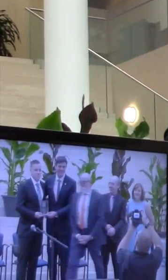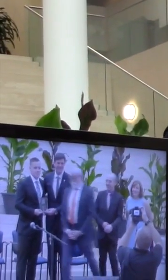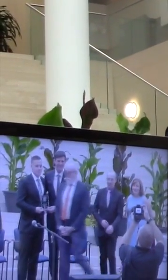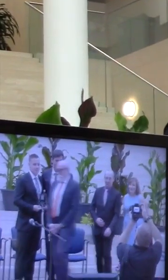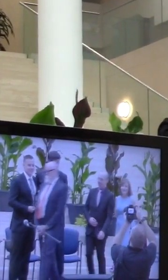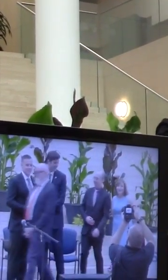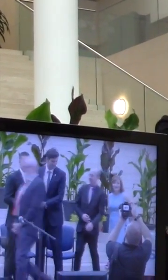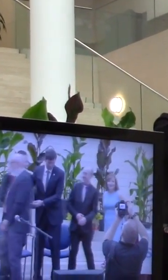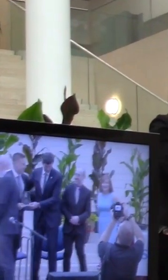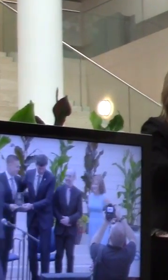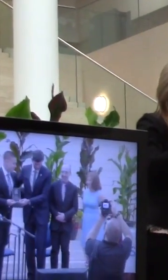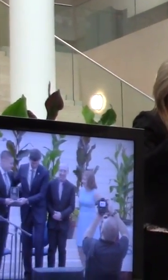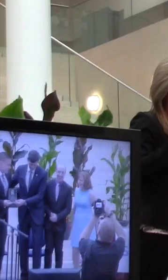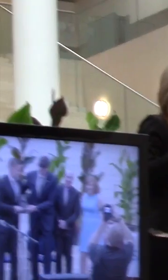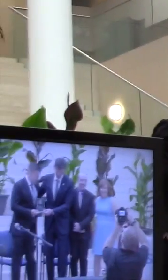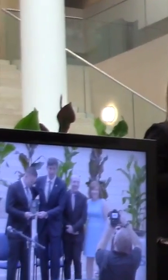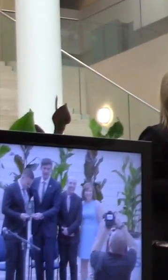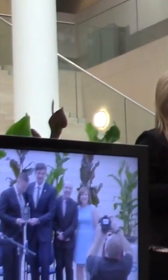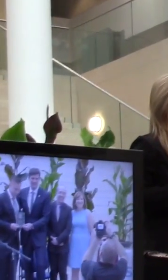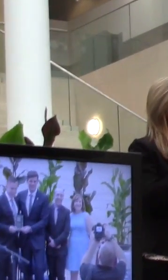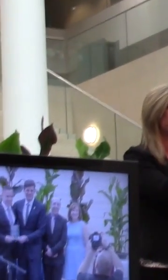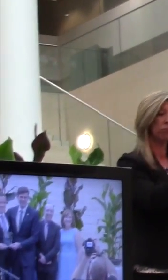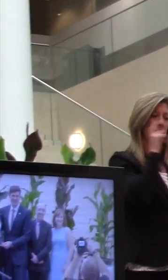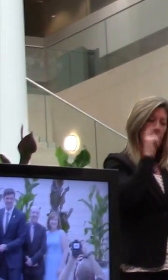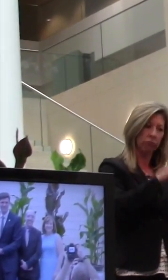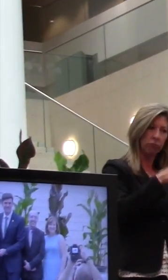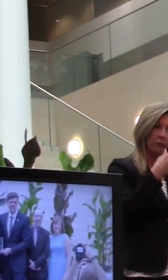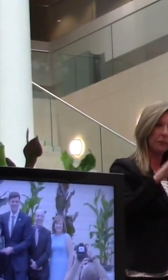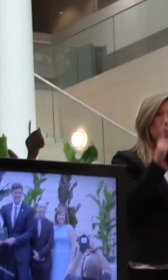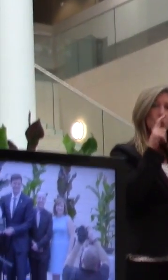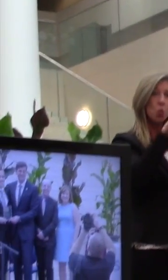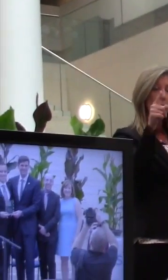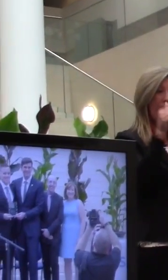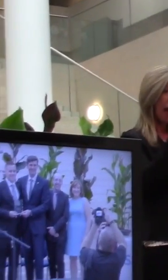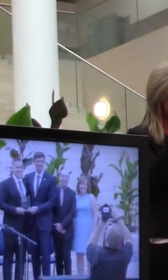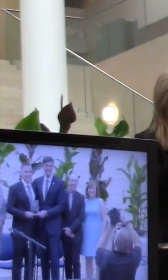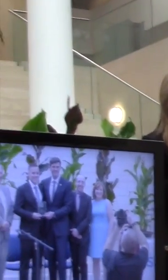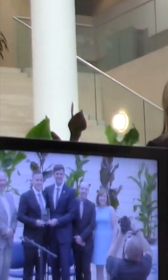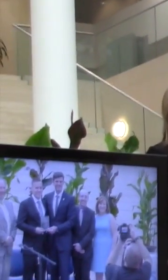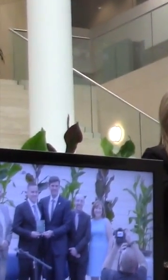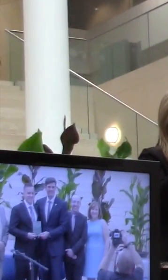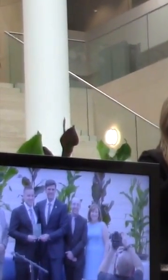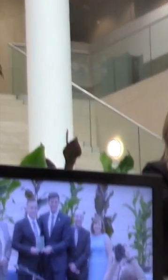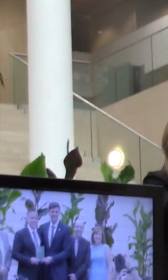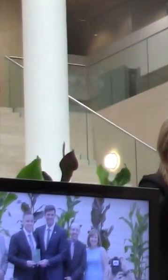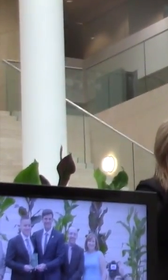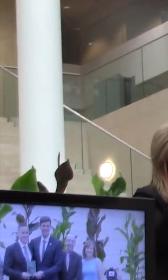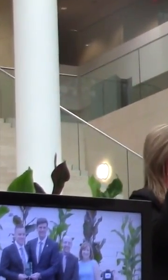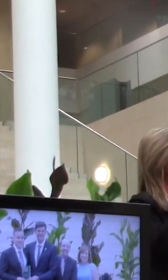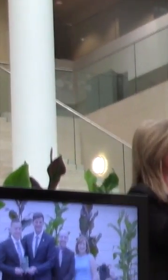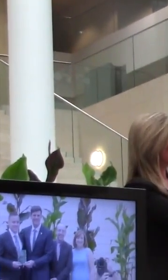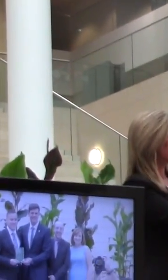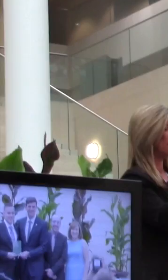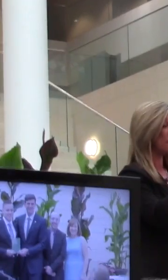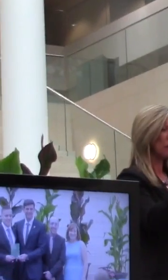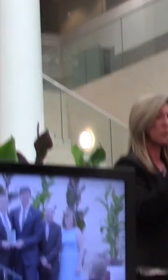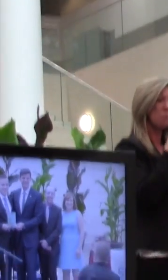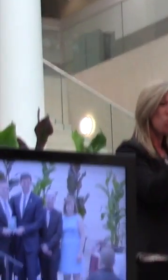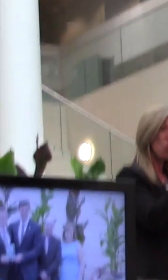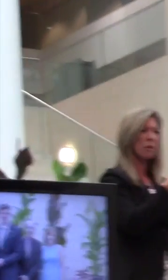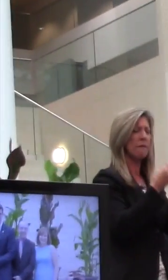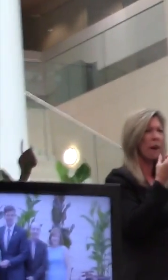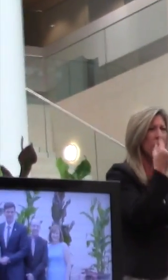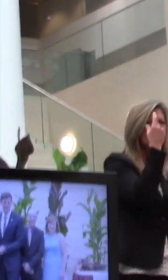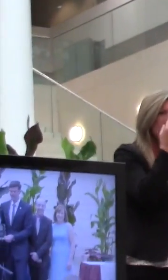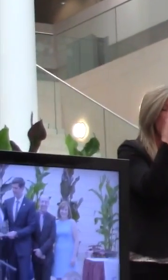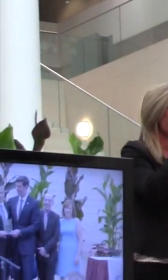ability. Nathan has been recognized by the athletes, their friends and families as being supportive and understanding, and above all, for